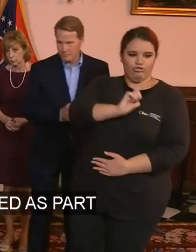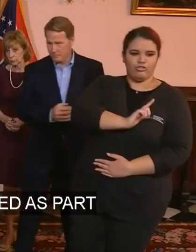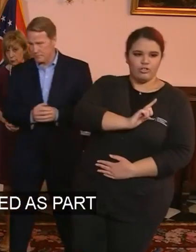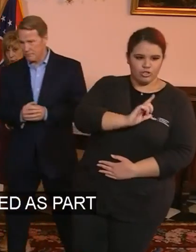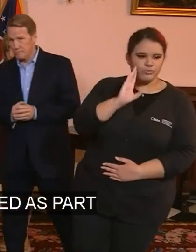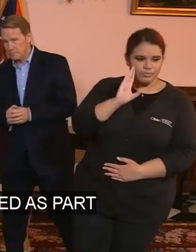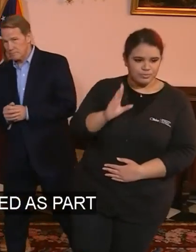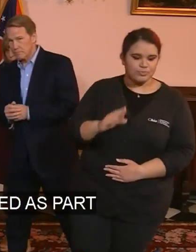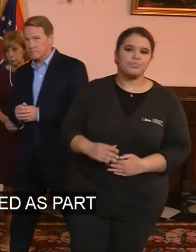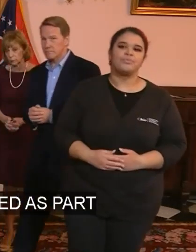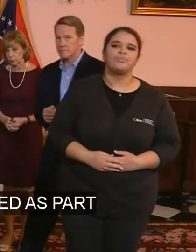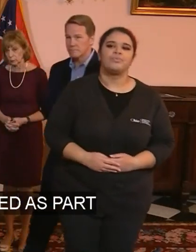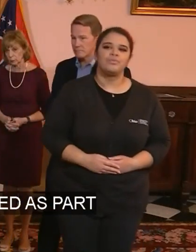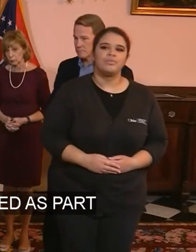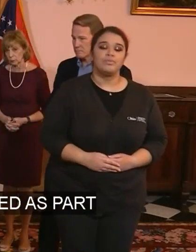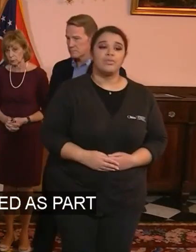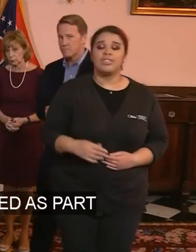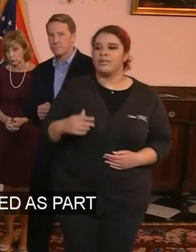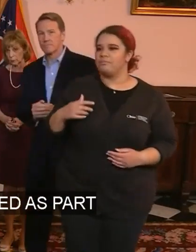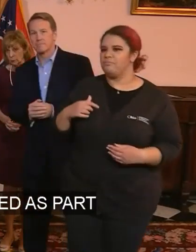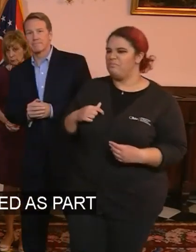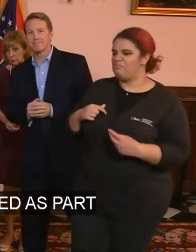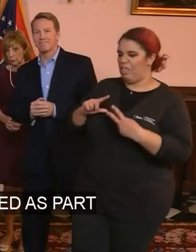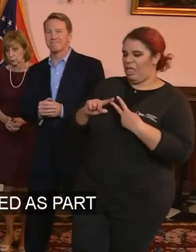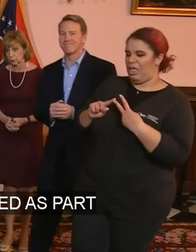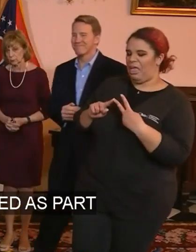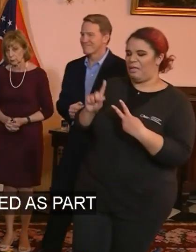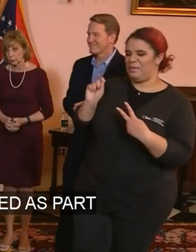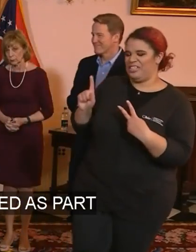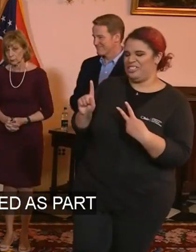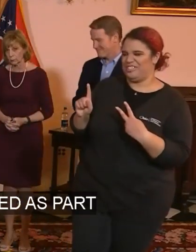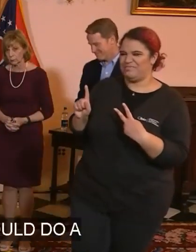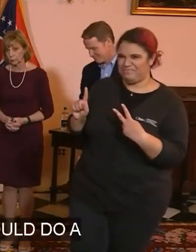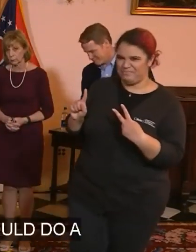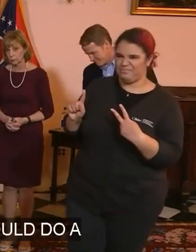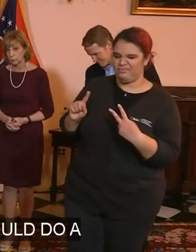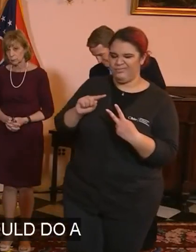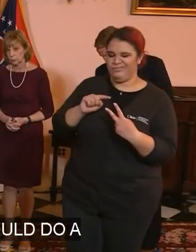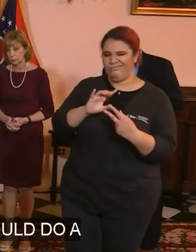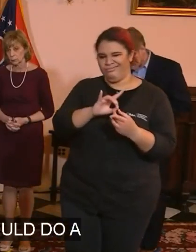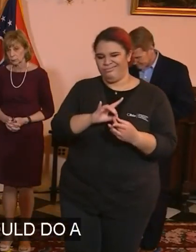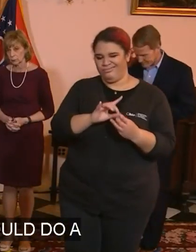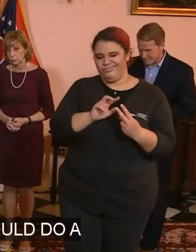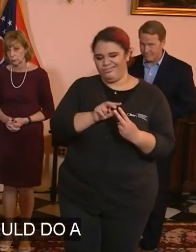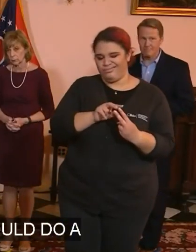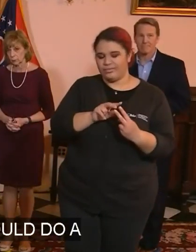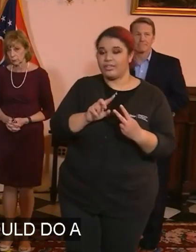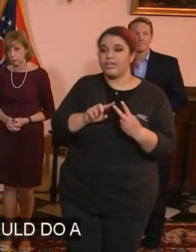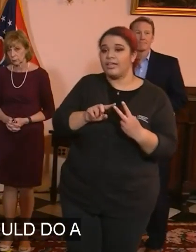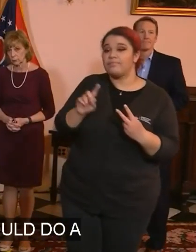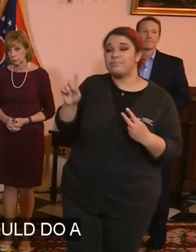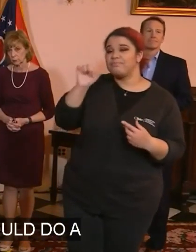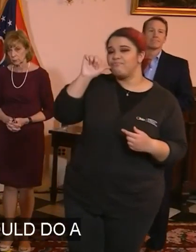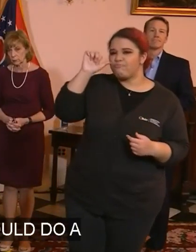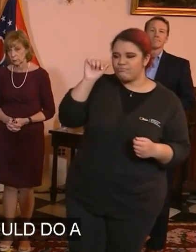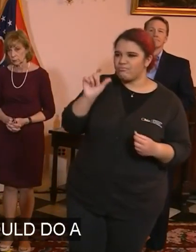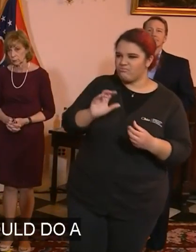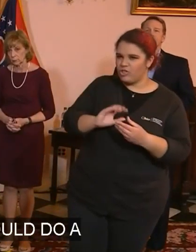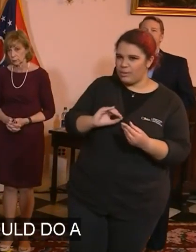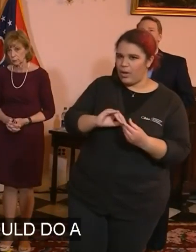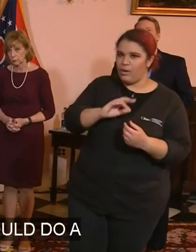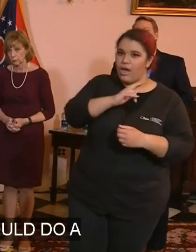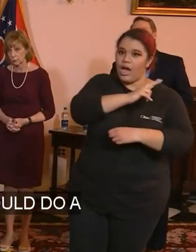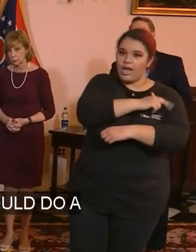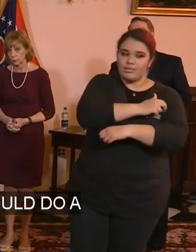completely unrelated, but I want to stick in another question while I'm here. There was some talk yesterday about the hospitals maybe leasing